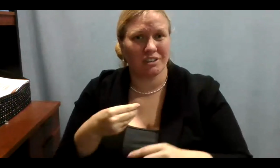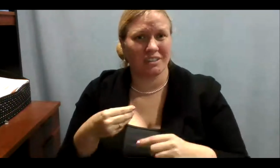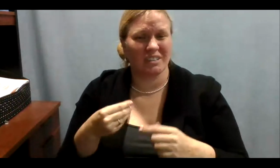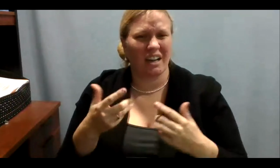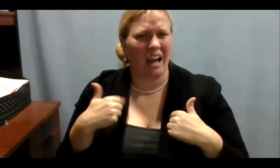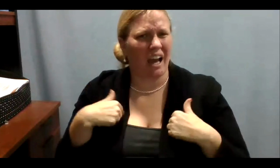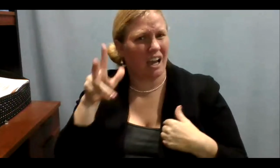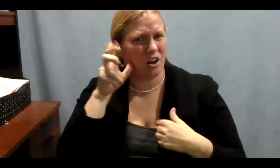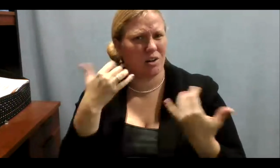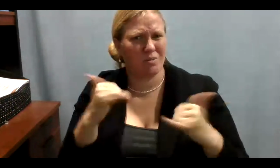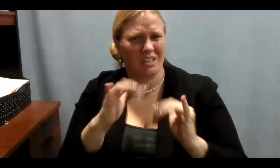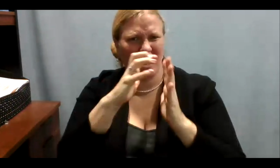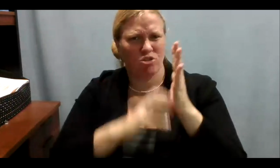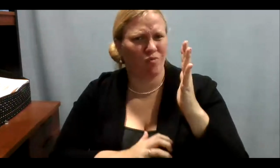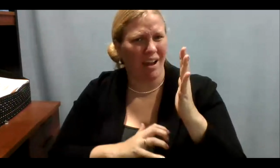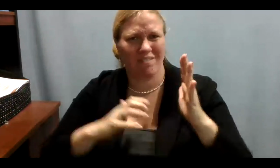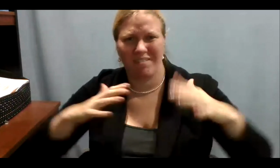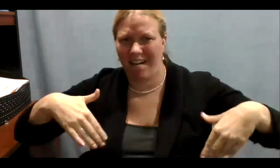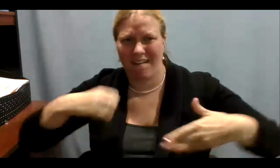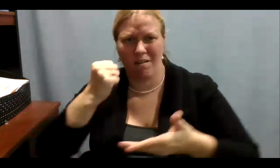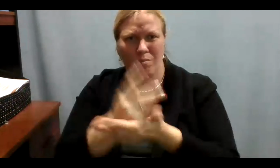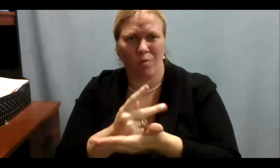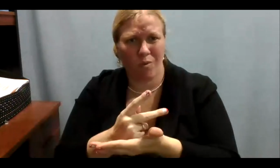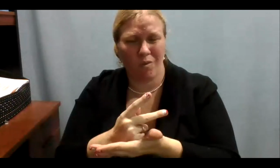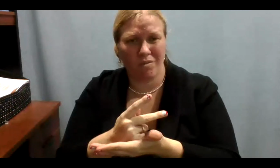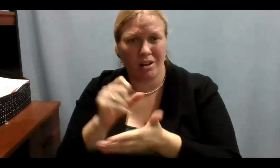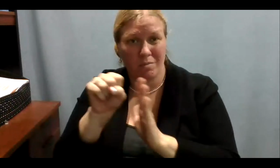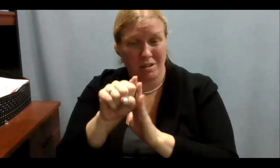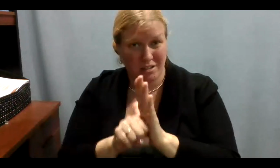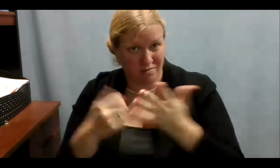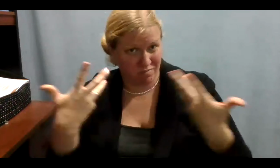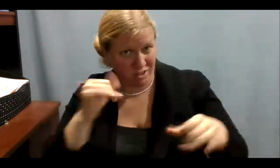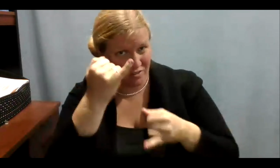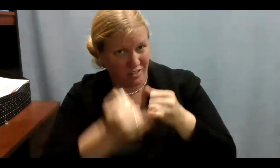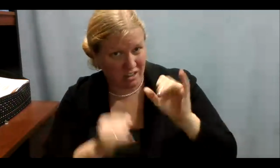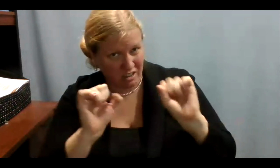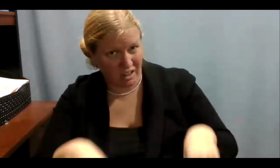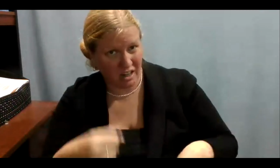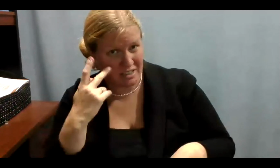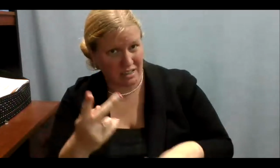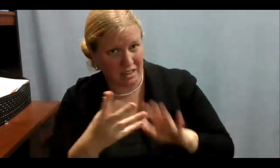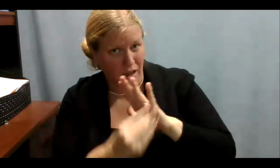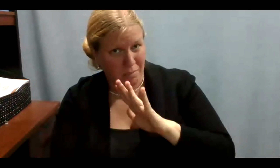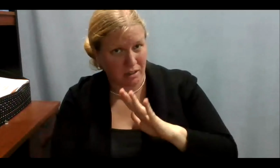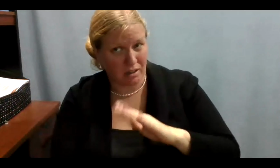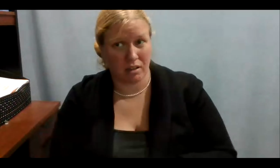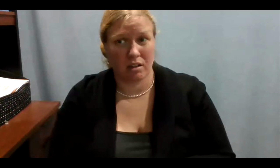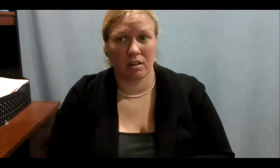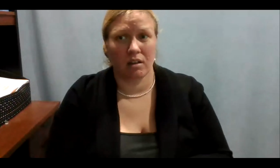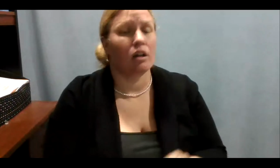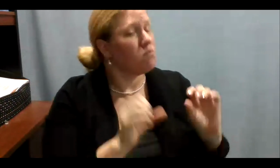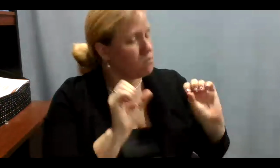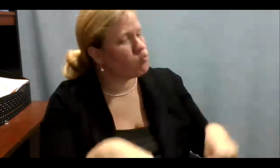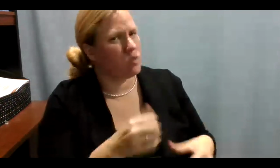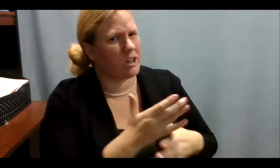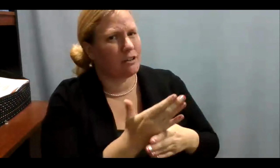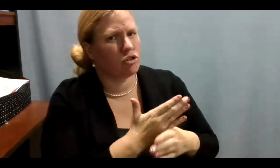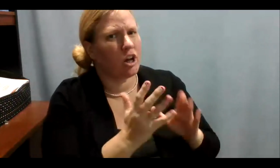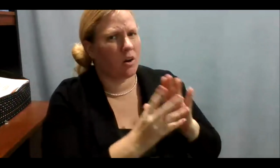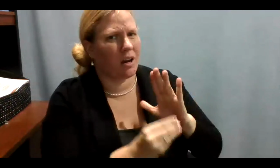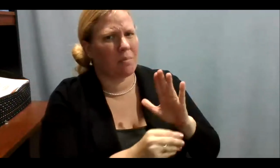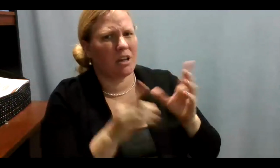still draft, not yet approved by the state. Since we're getting the vaccines, is that now finalized? And can we see a copy? So we can certainly share a copy. Yeah, having received